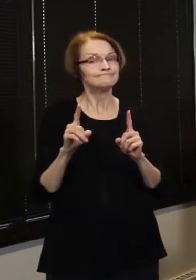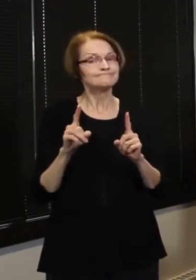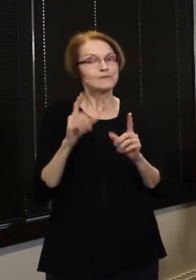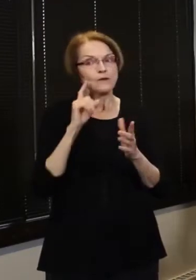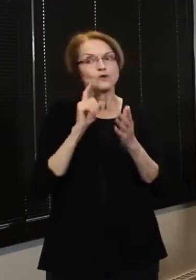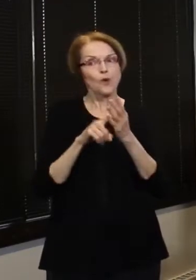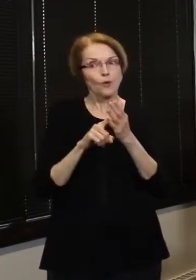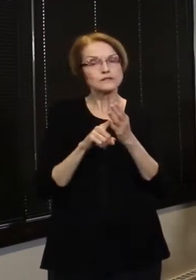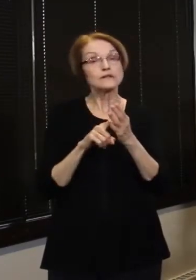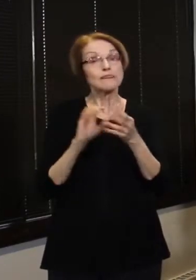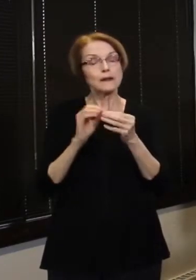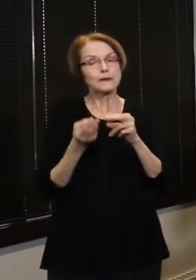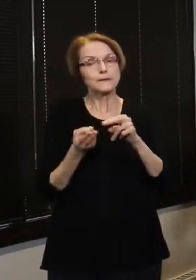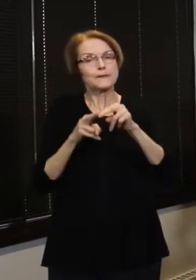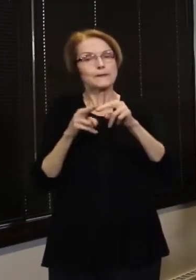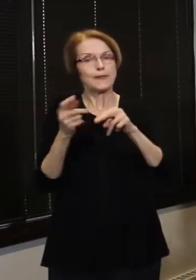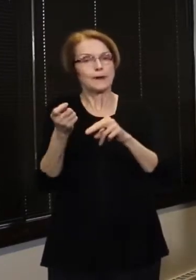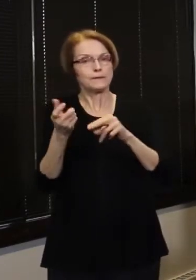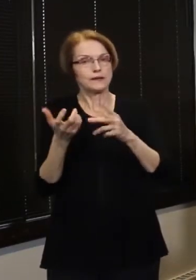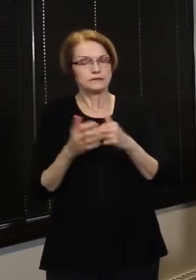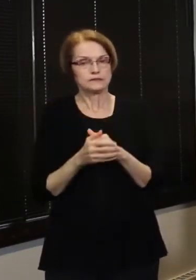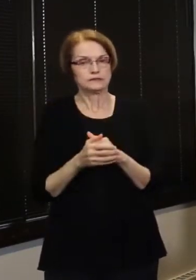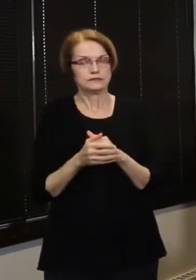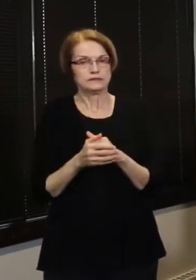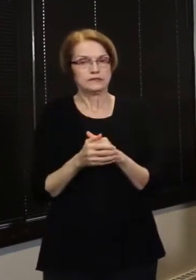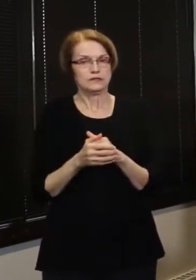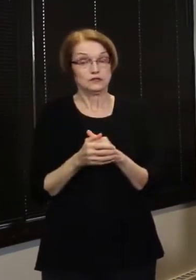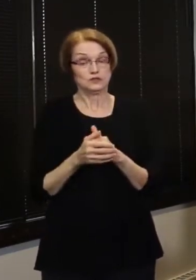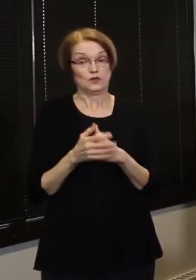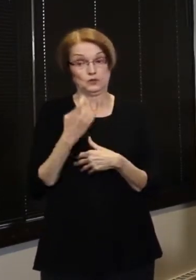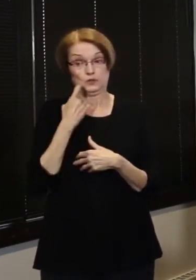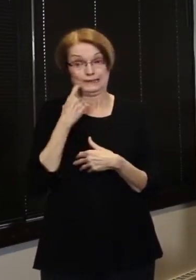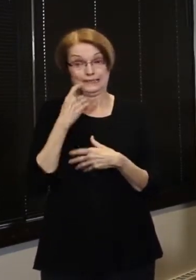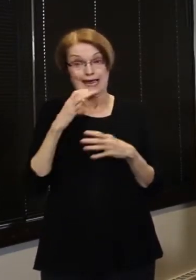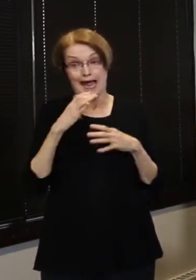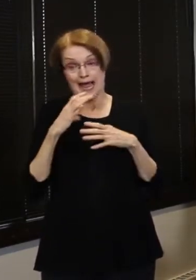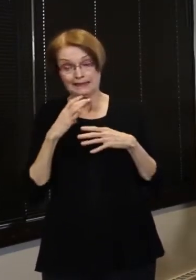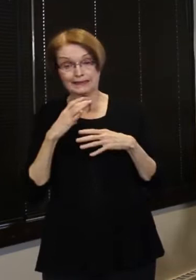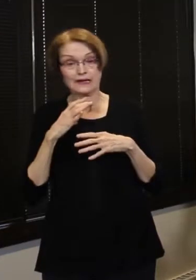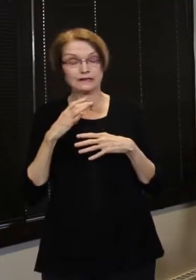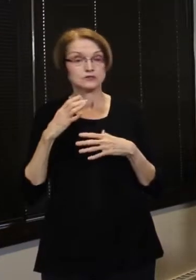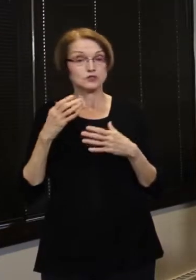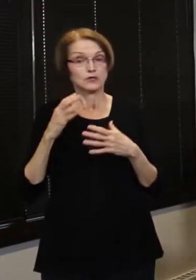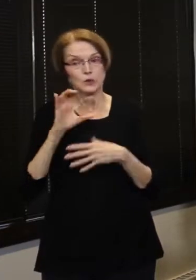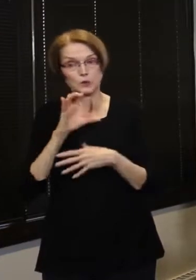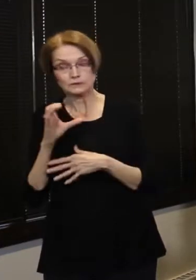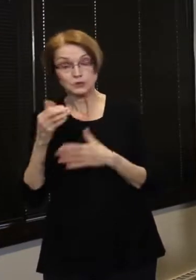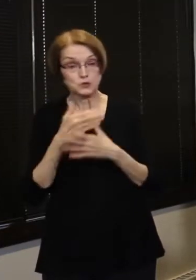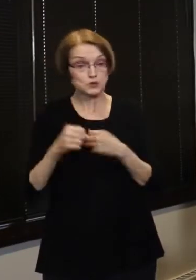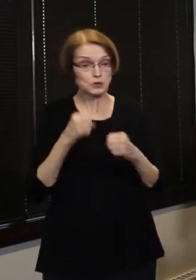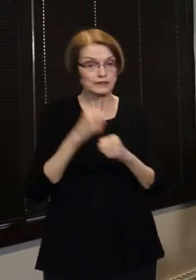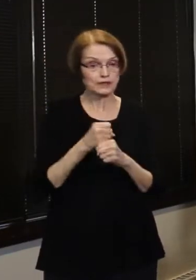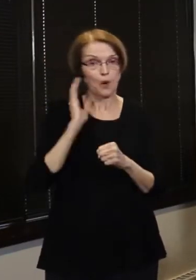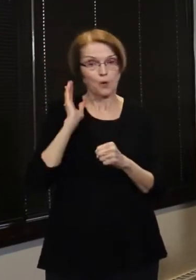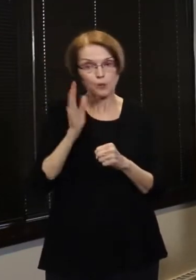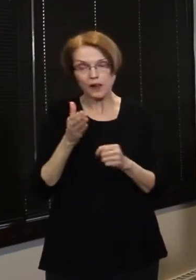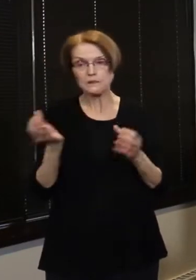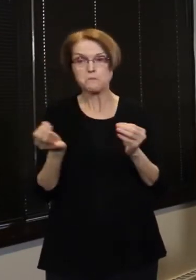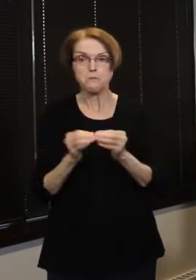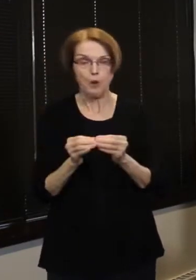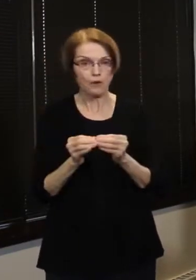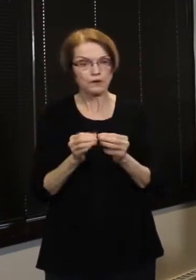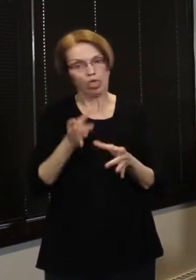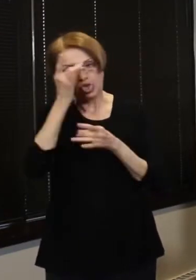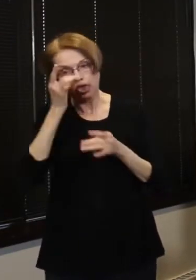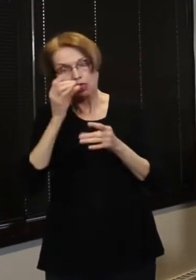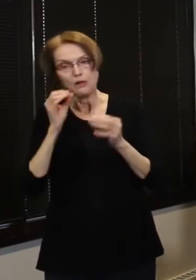there. And we don't know what the holiday season is going to bring us in terms of cases, hospitalizations, things like